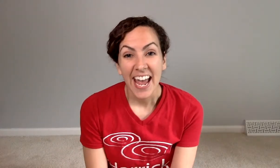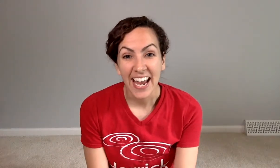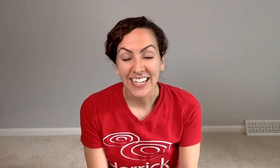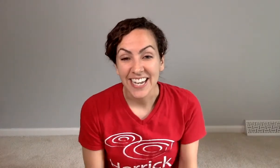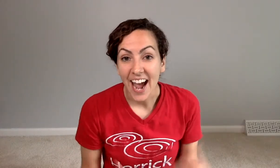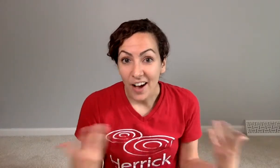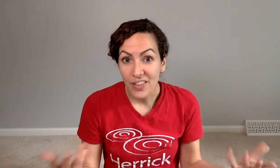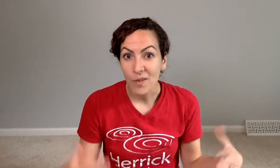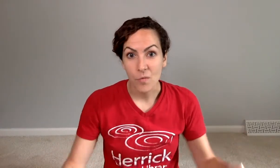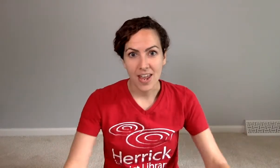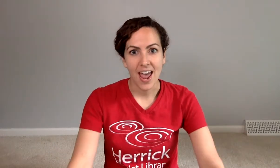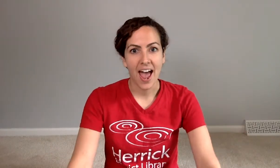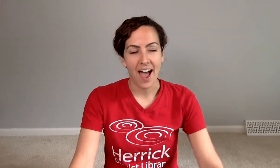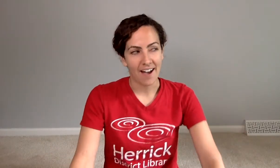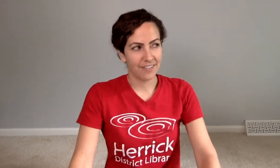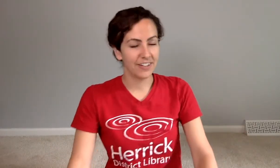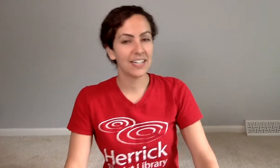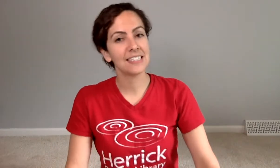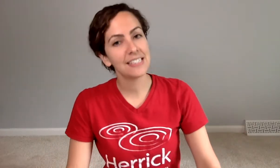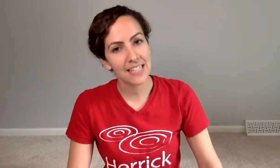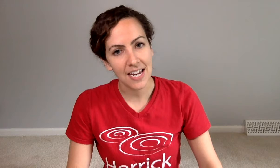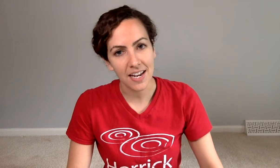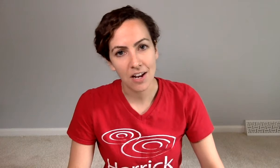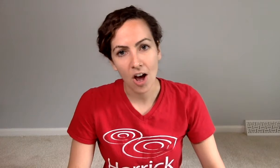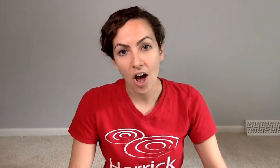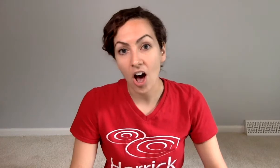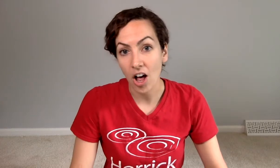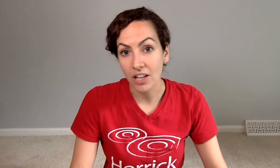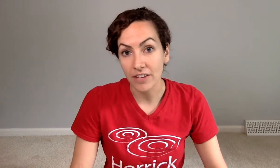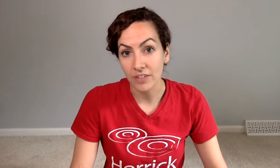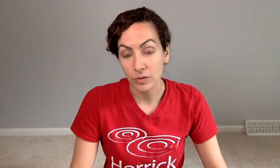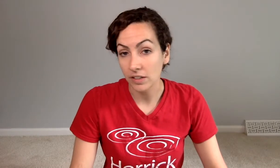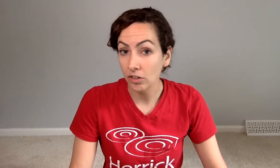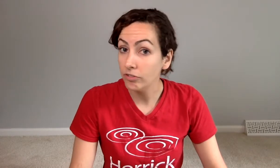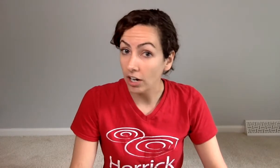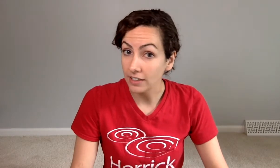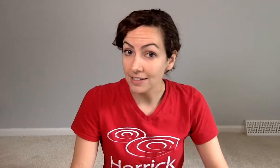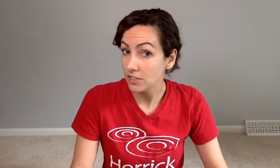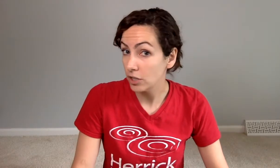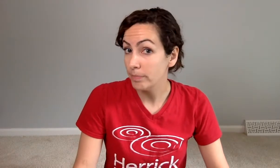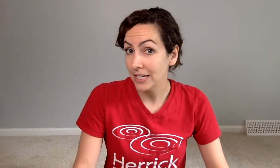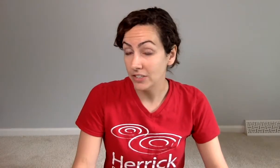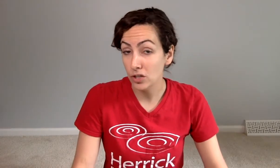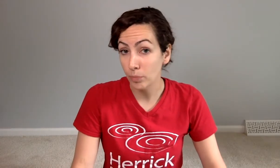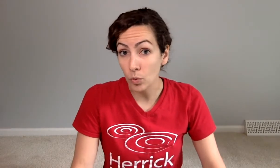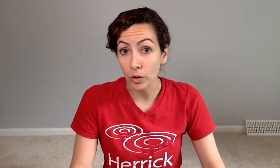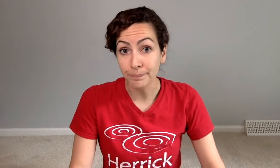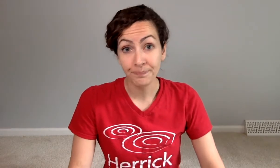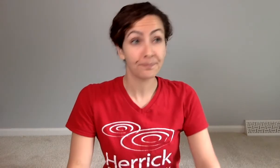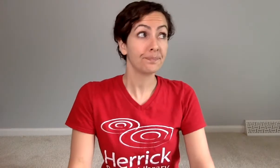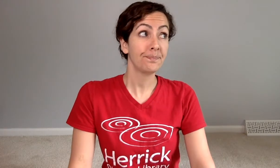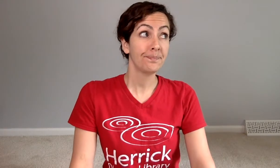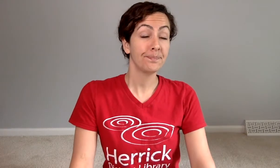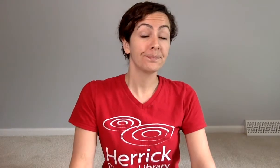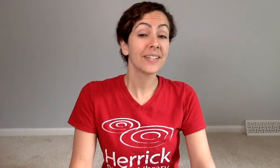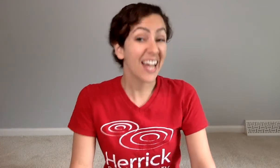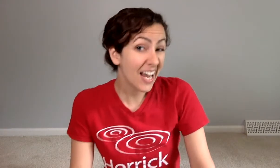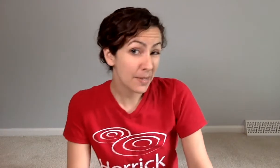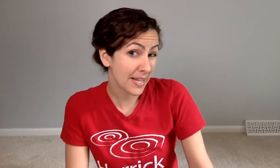And now that we have seen all of those little froggies jump into the pool, kind of makes